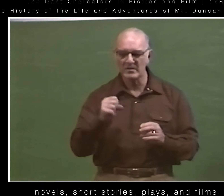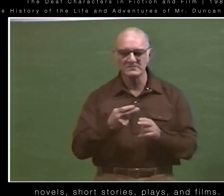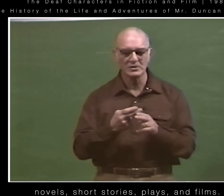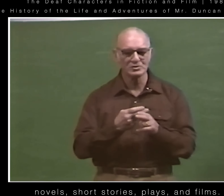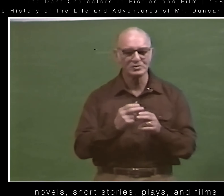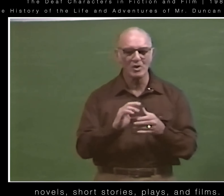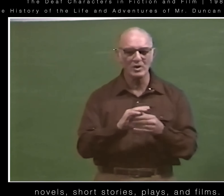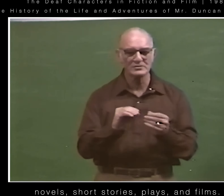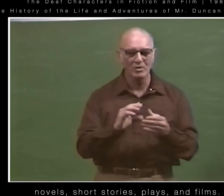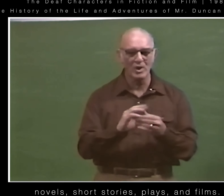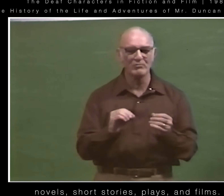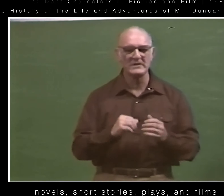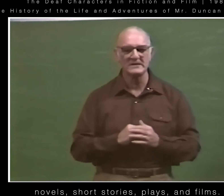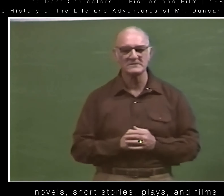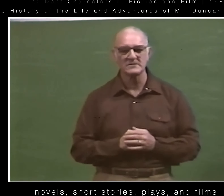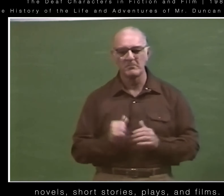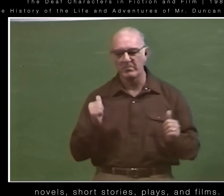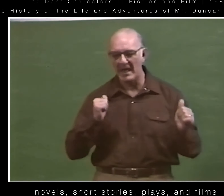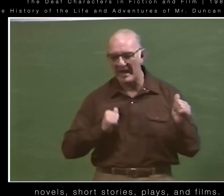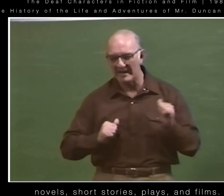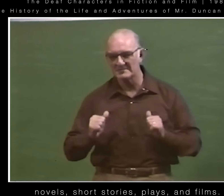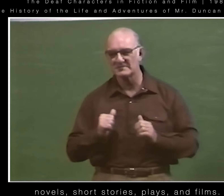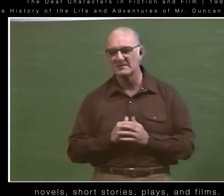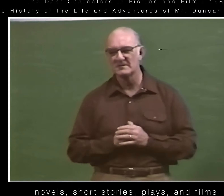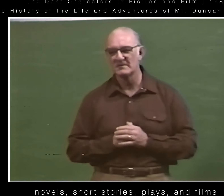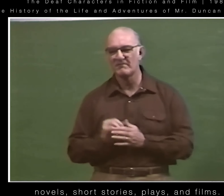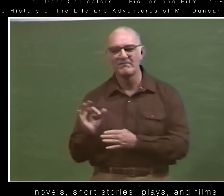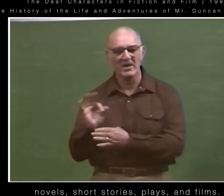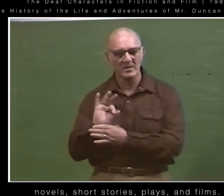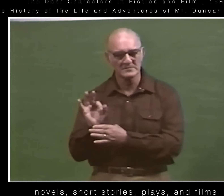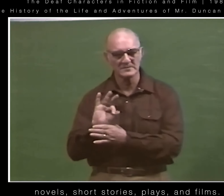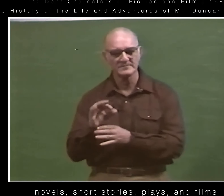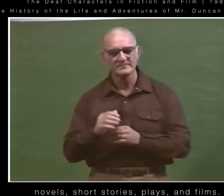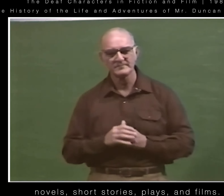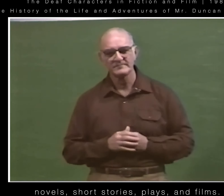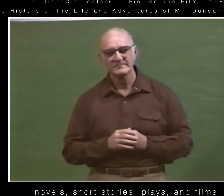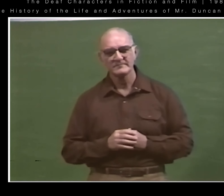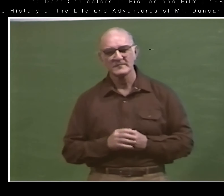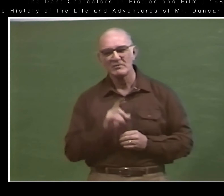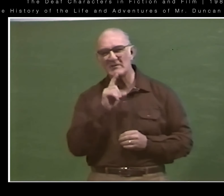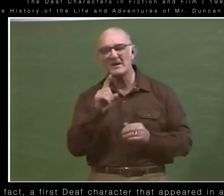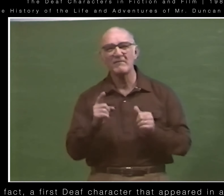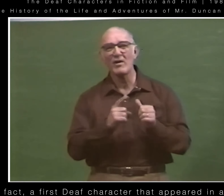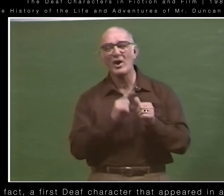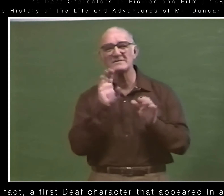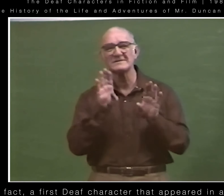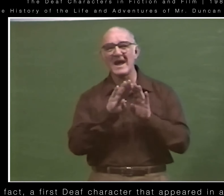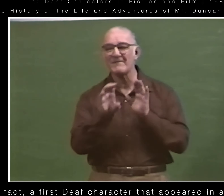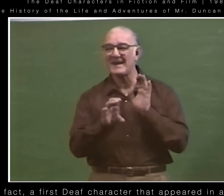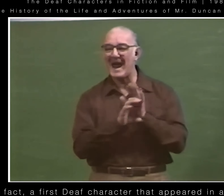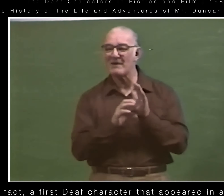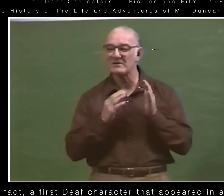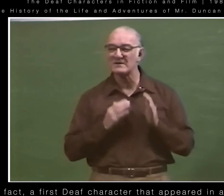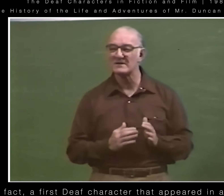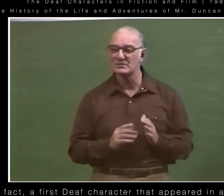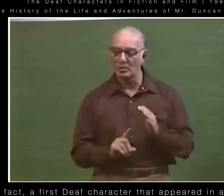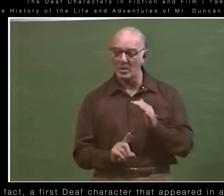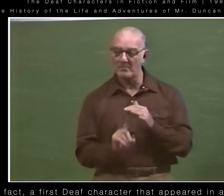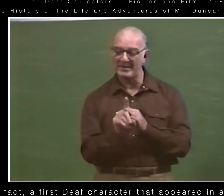novels, short stories, plays, films. The first deaf character to